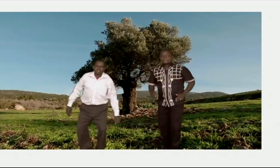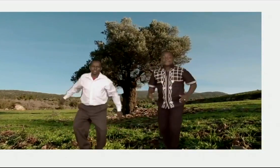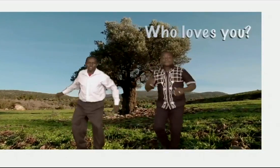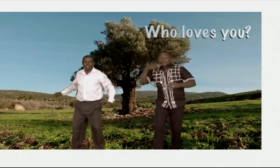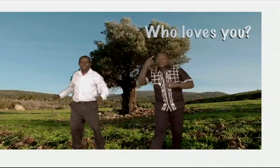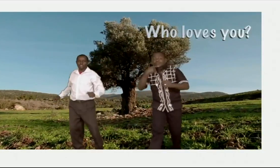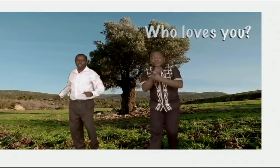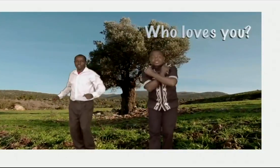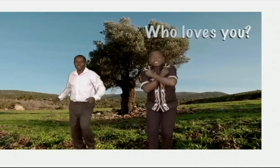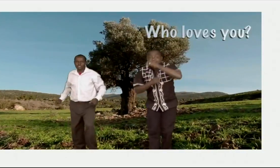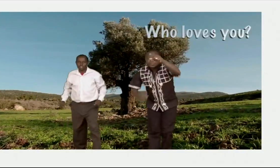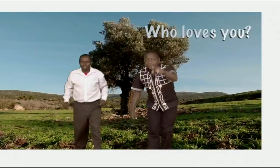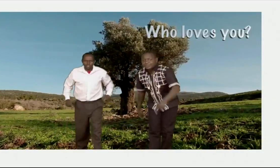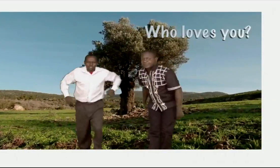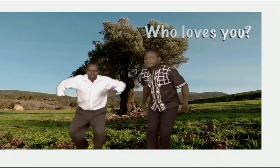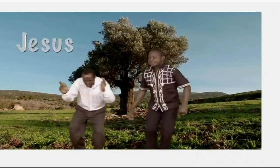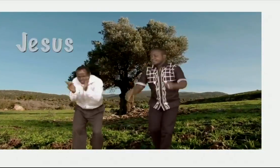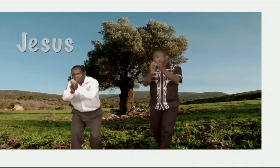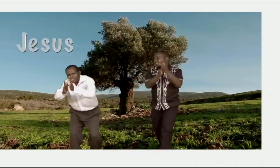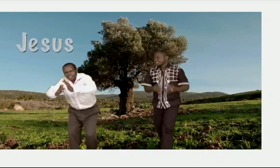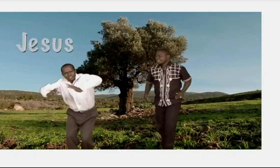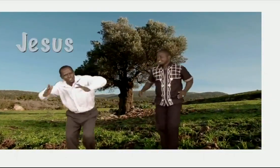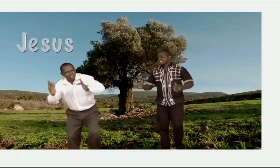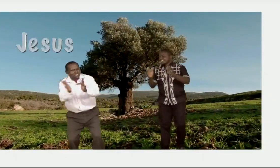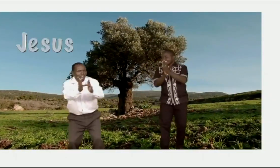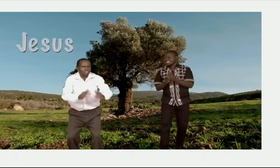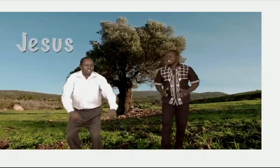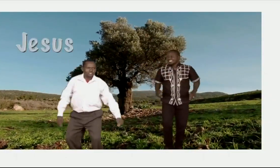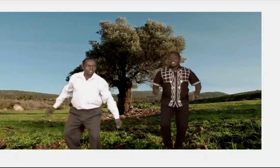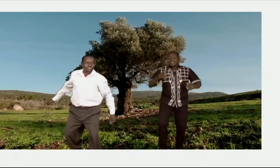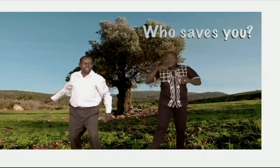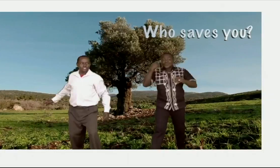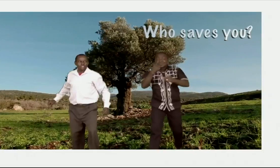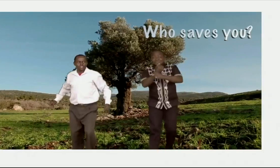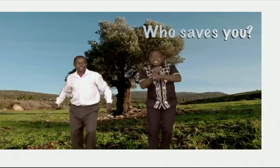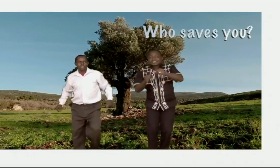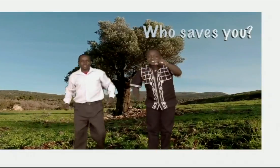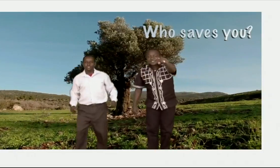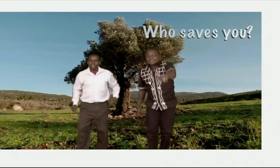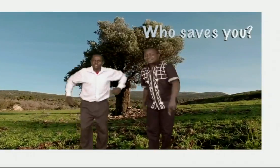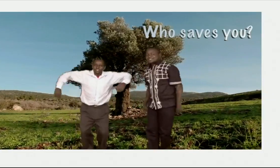Thank you.